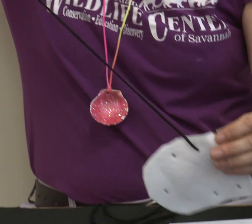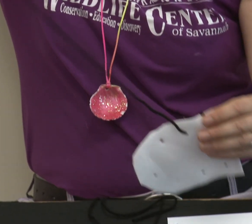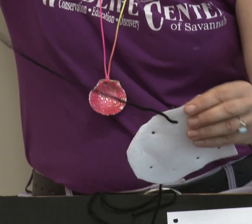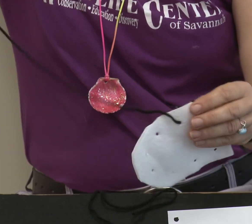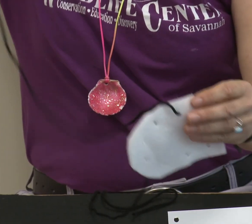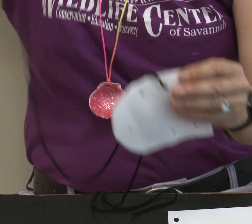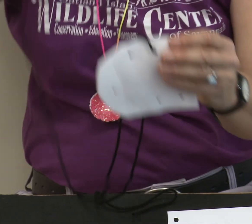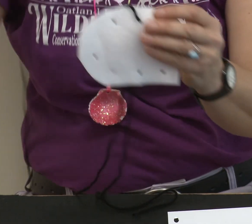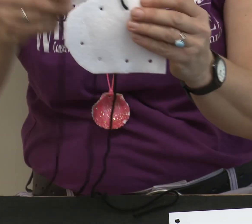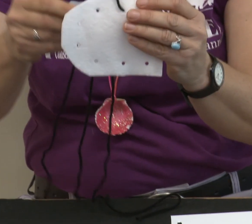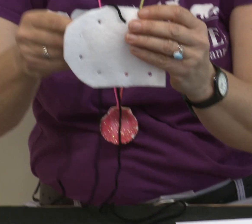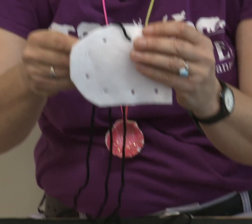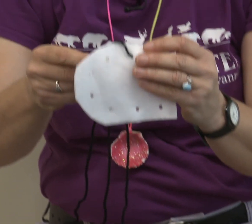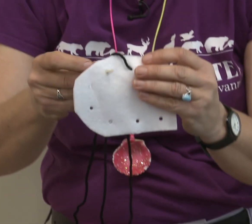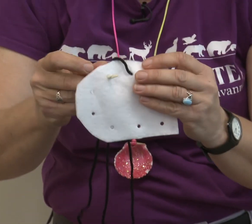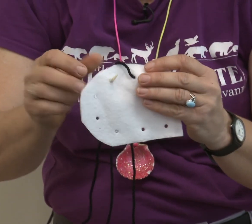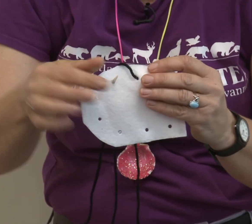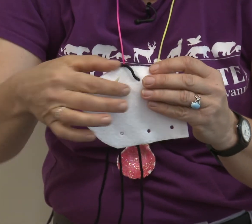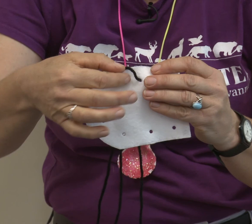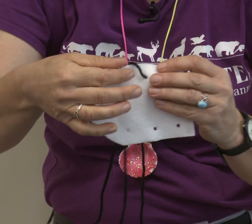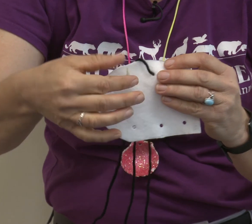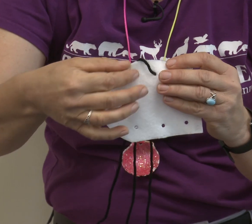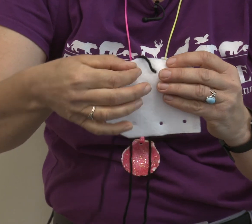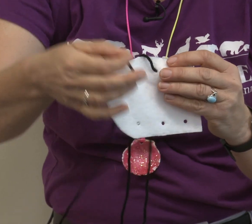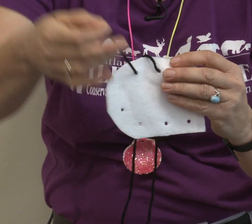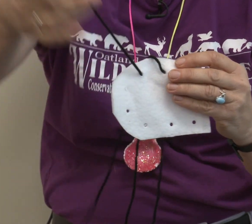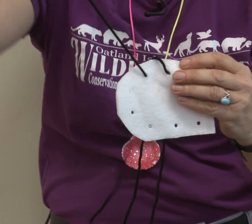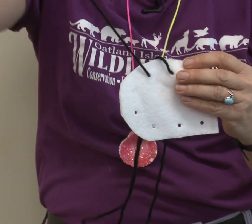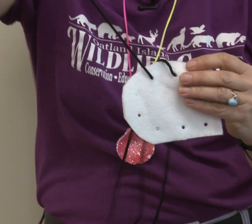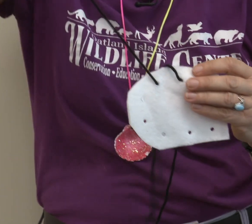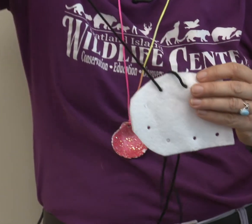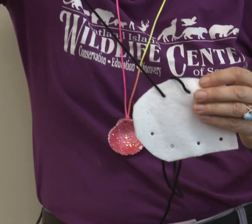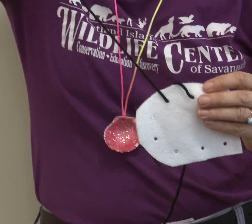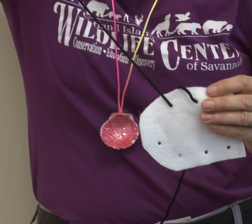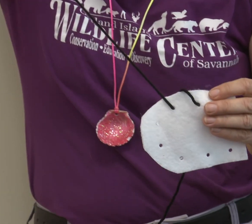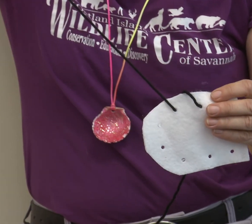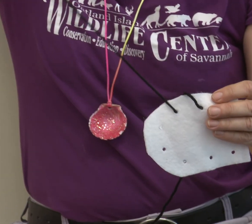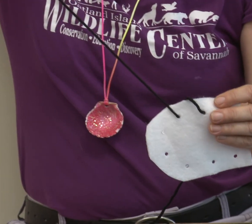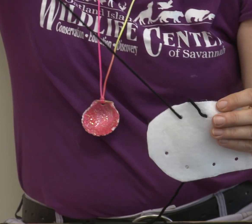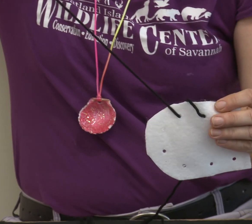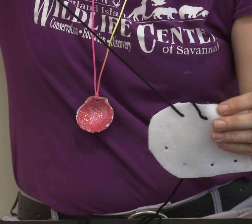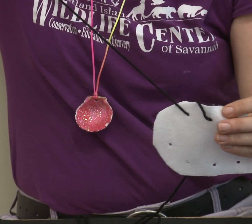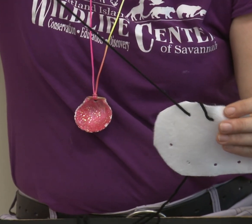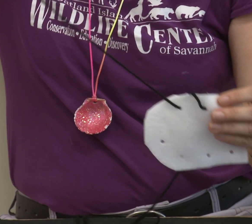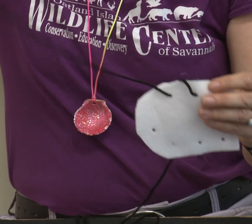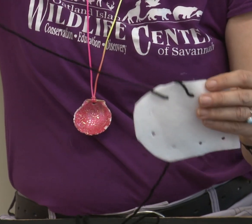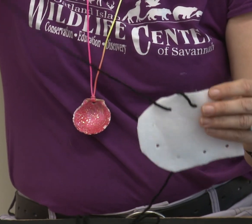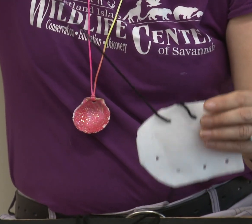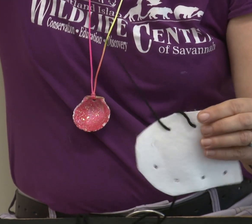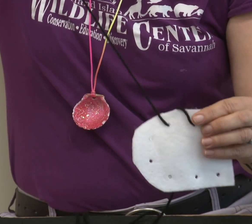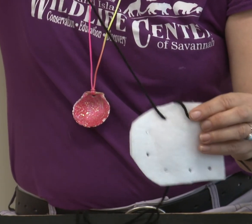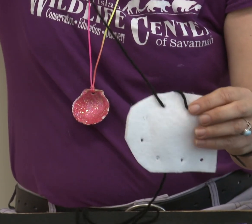sewing around and around and around and around, all the way around till you